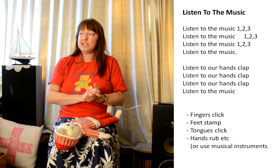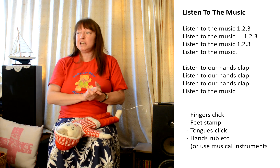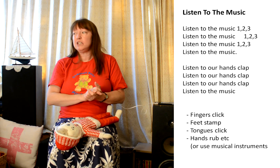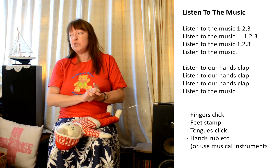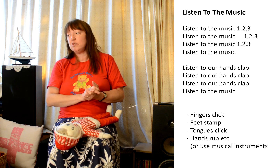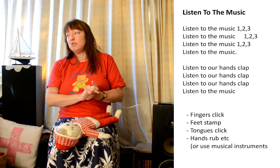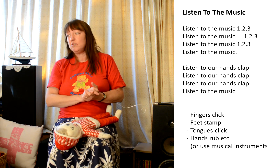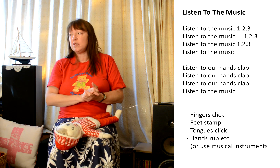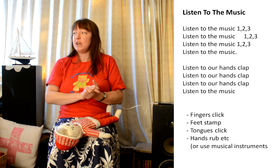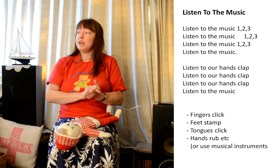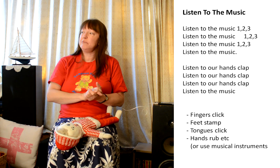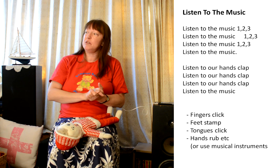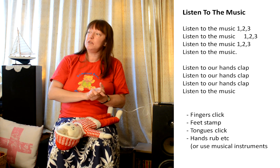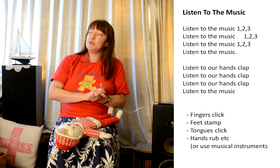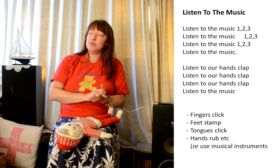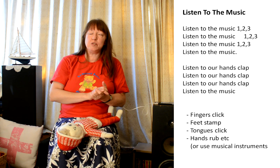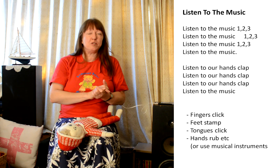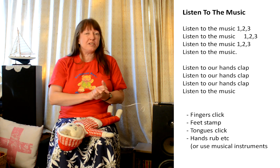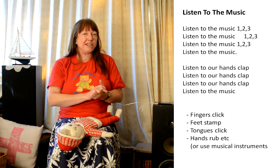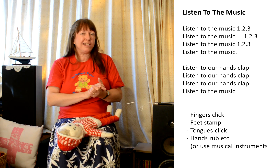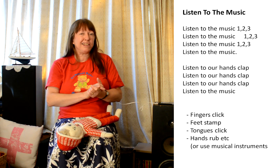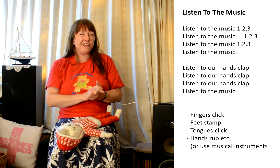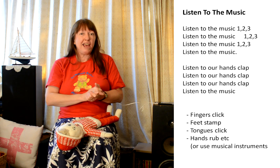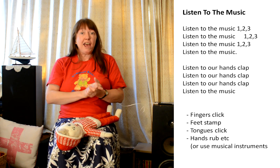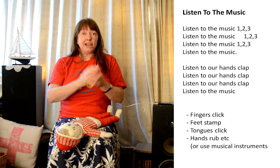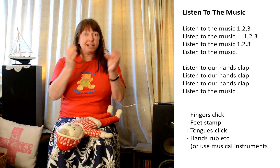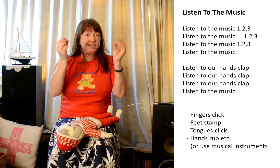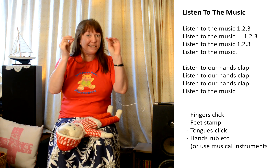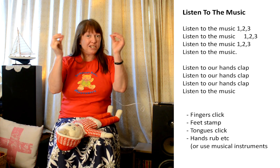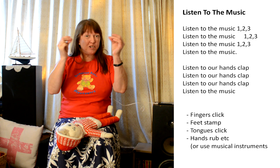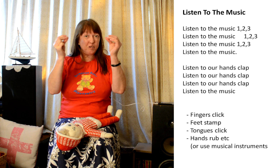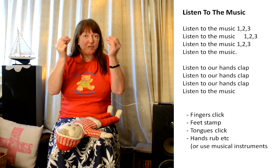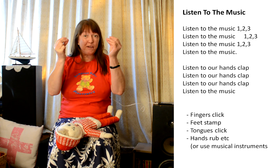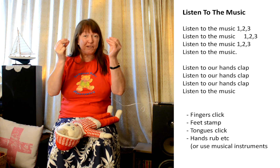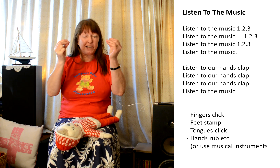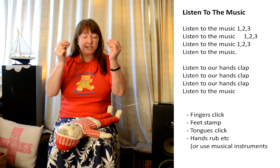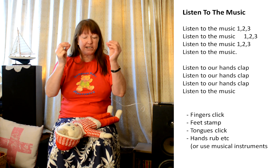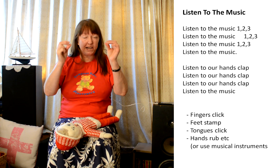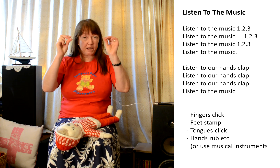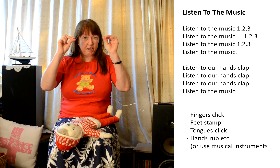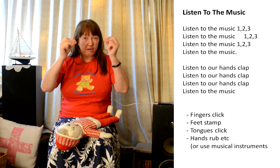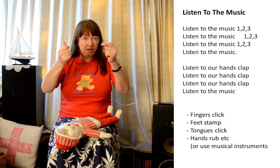Listen to the music. Listen to a fingers click.